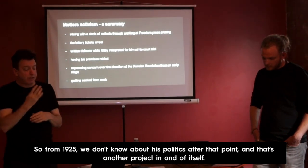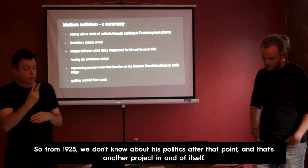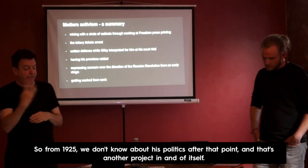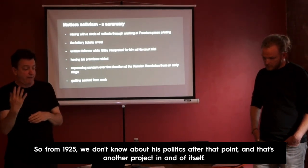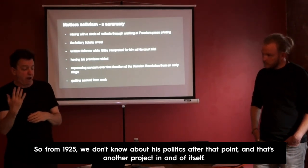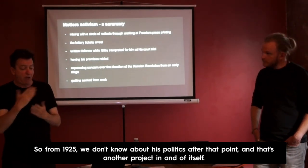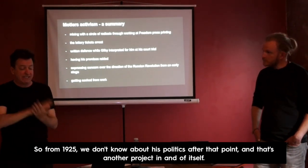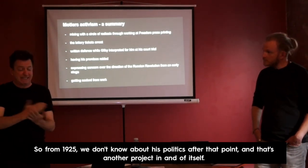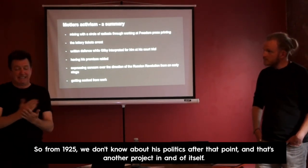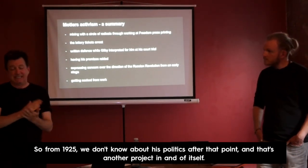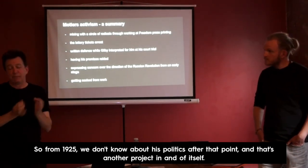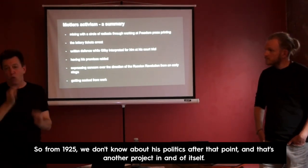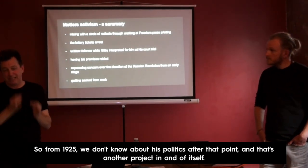So from 1925,